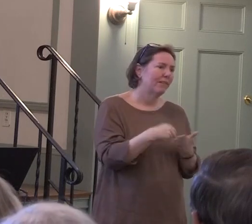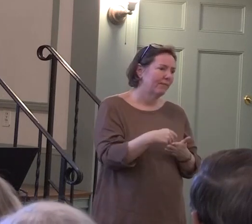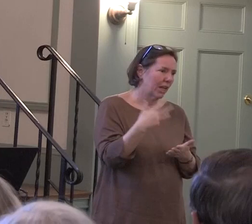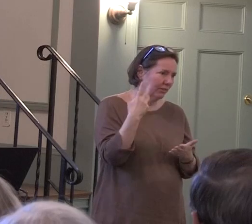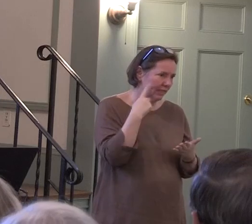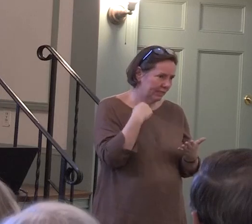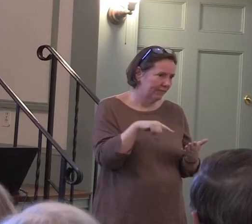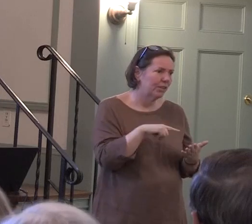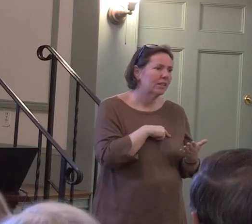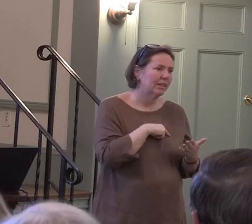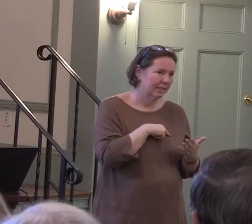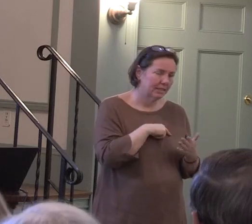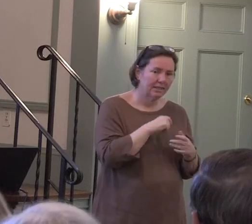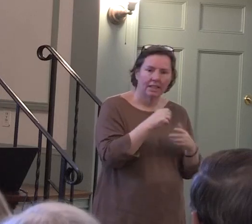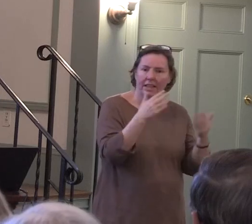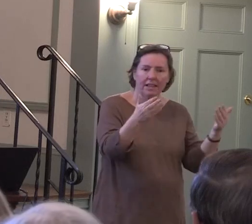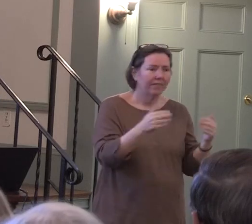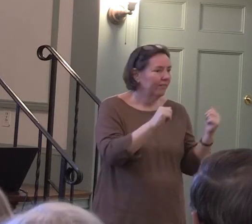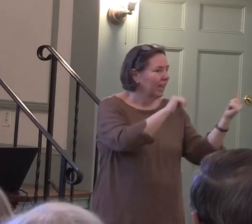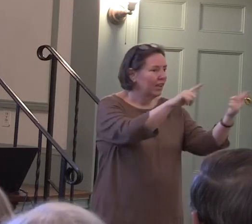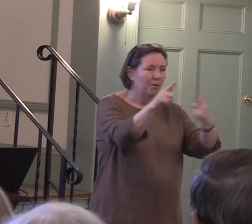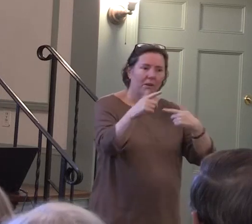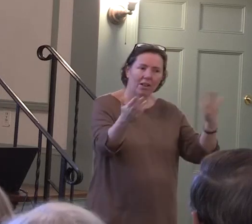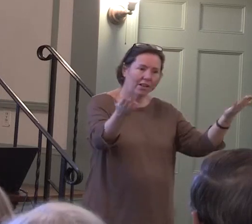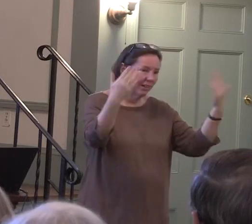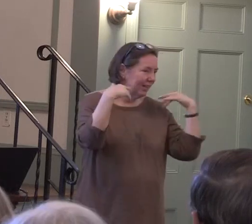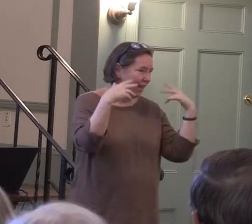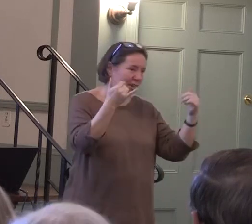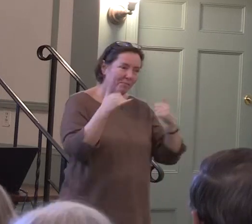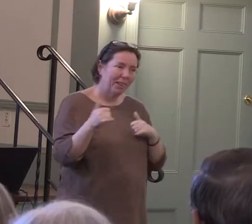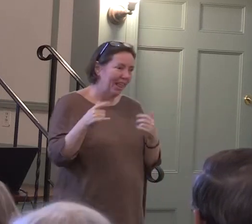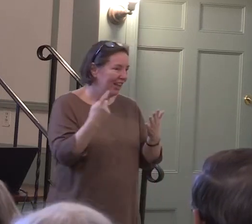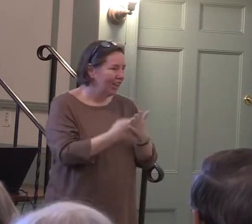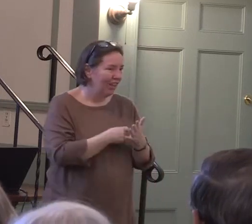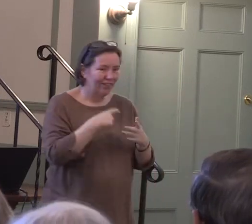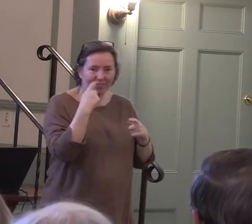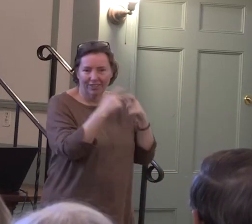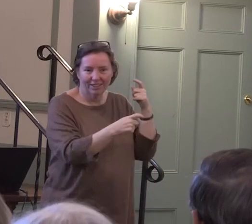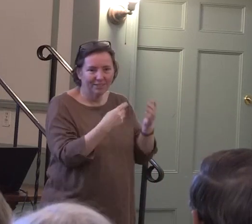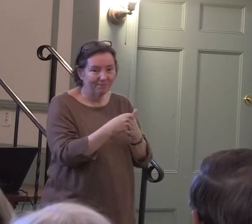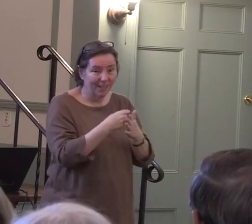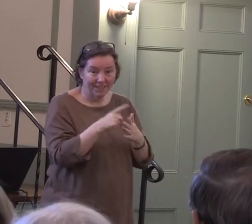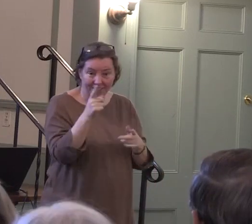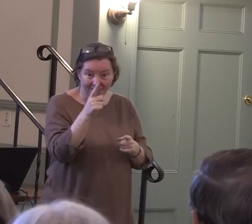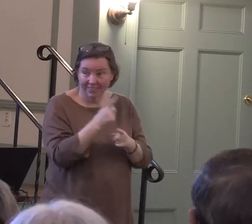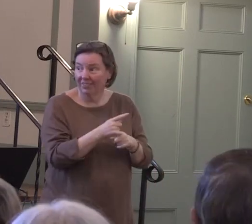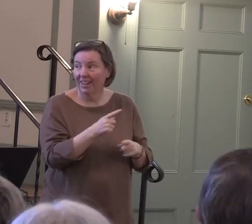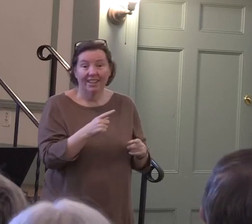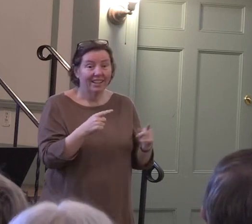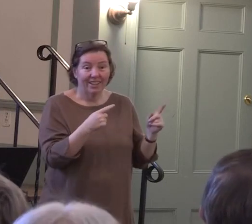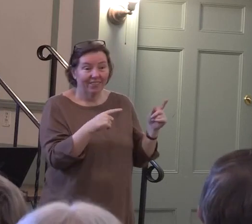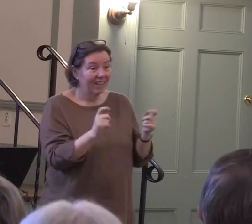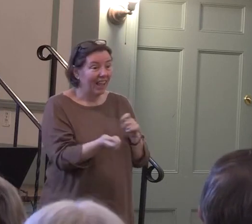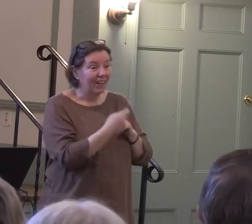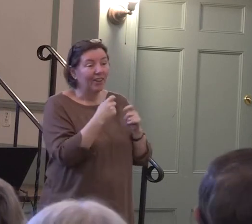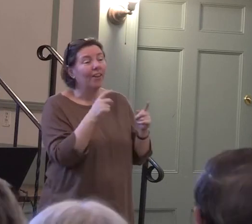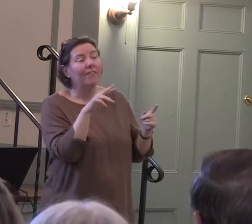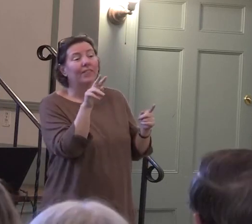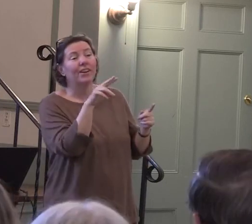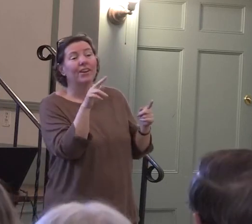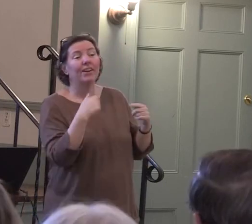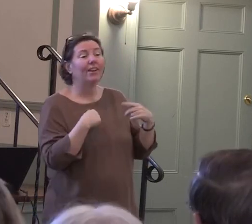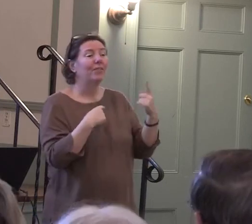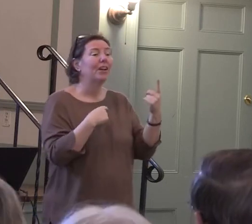us. I invite everybody in this room, come play golf. I think we got a golf over there. Oh yeah, we have